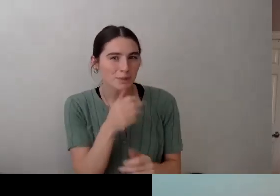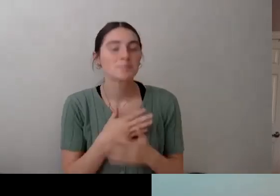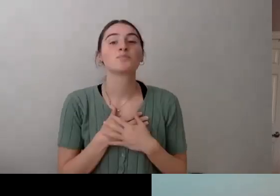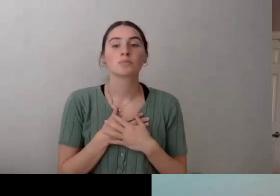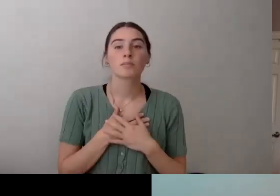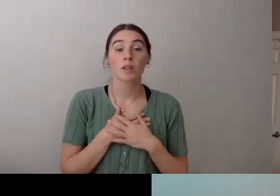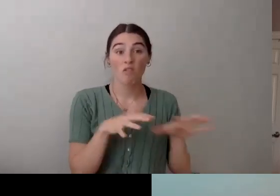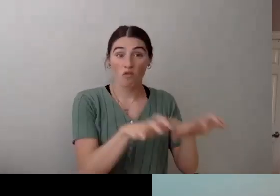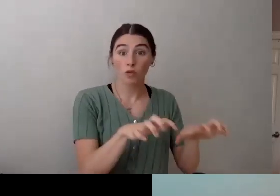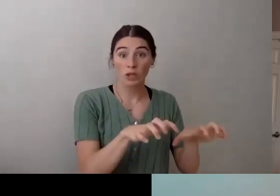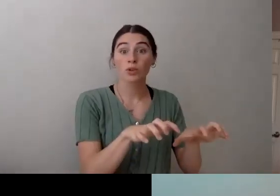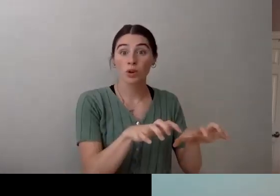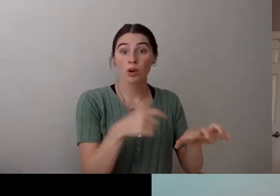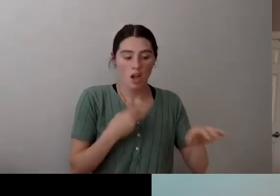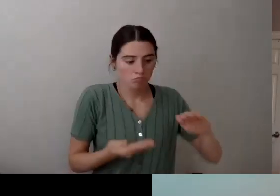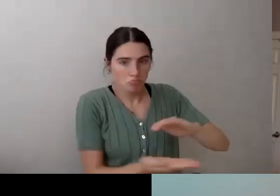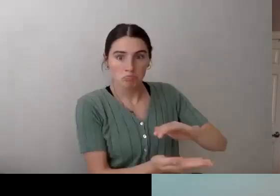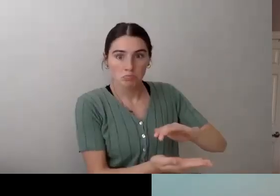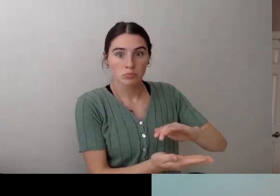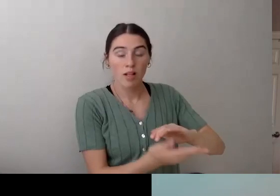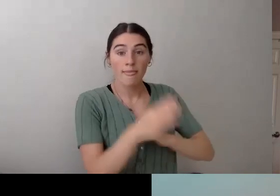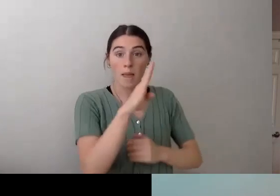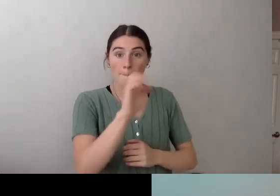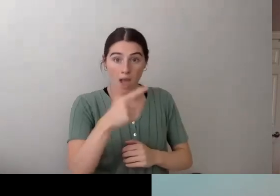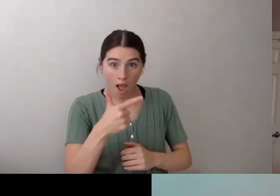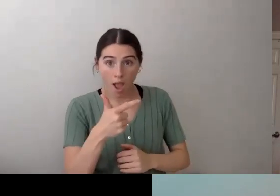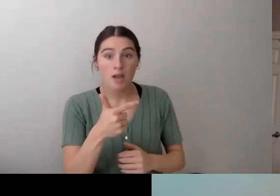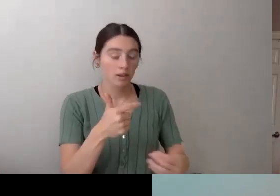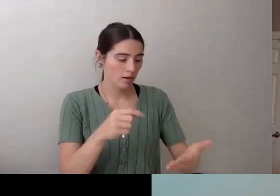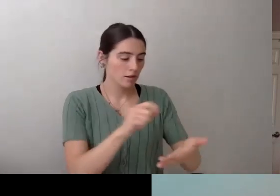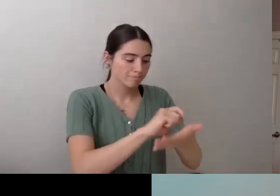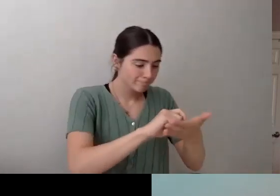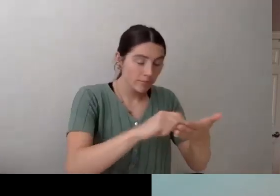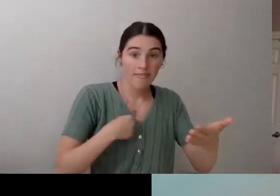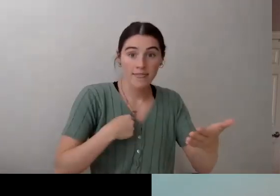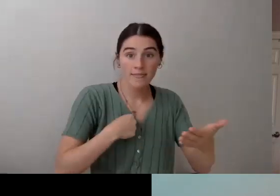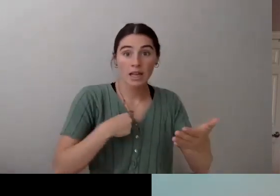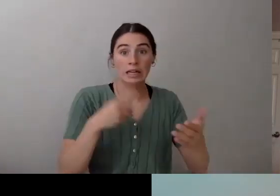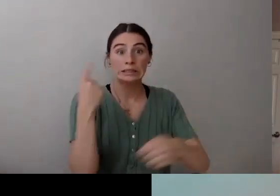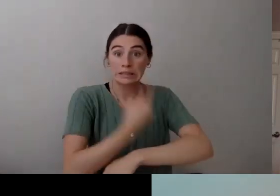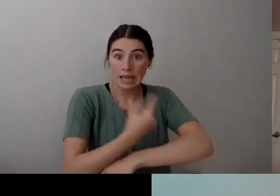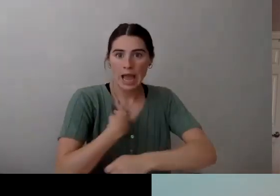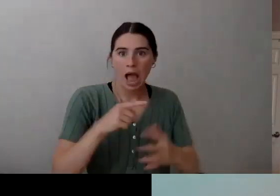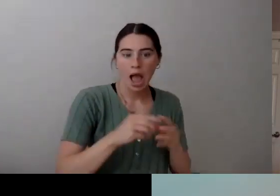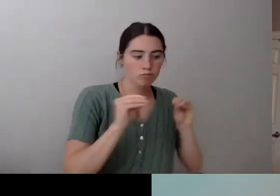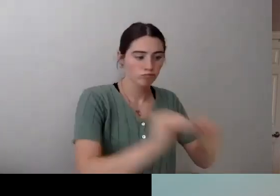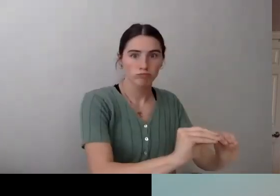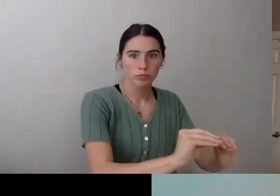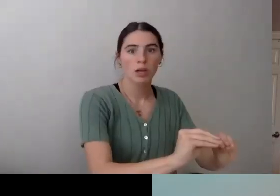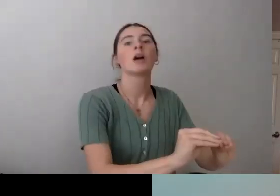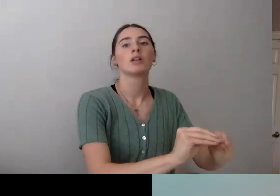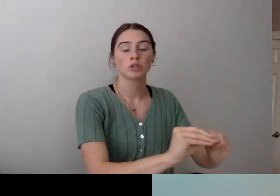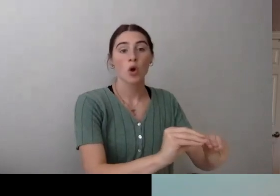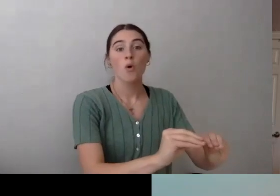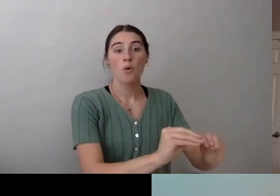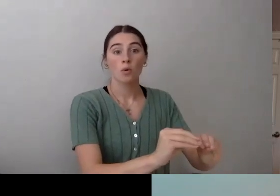freezer, on the bag, I will write the date that I put it in. And raw meatballs will typically